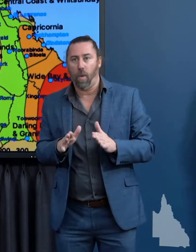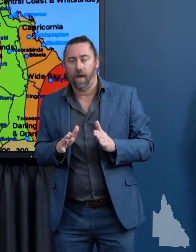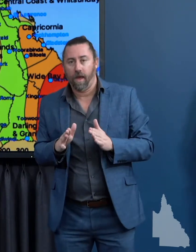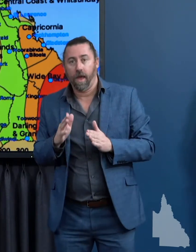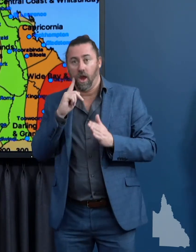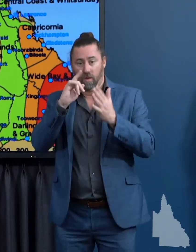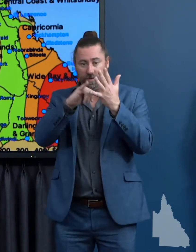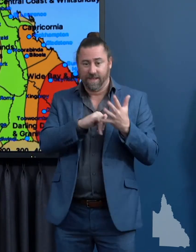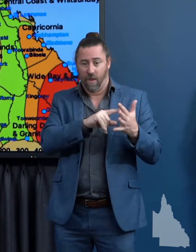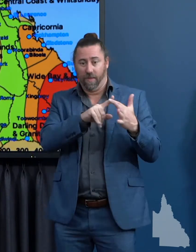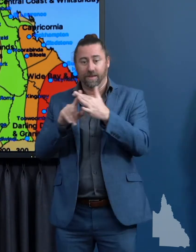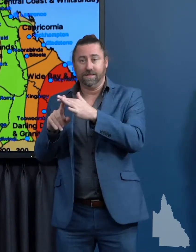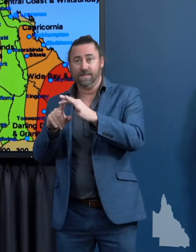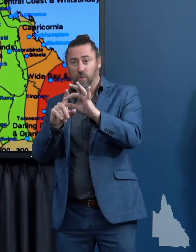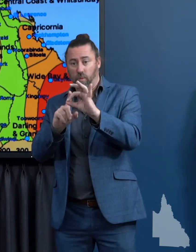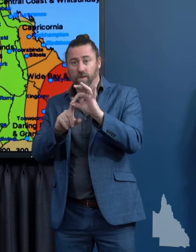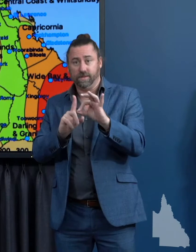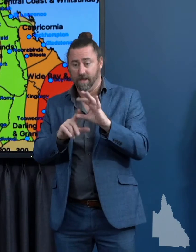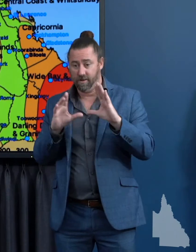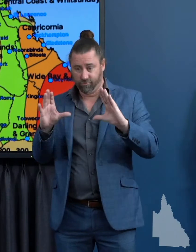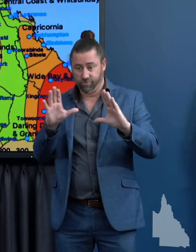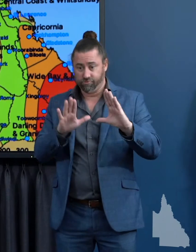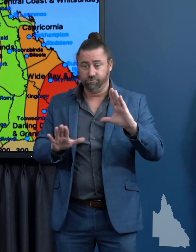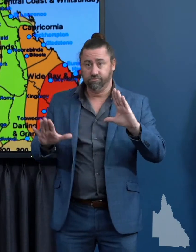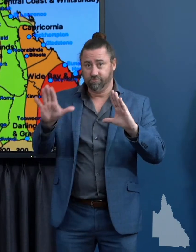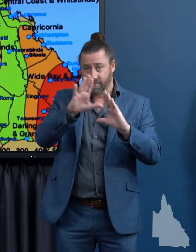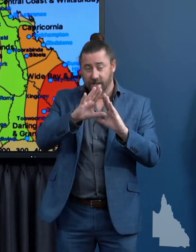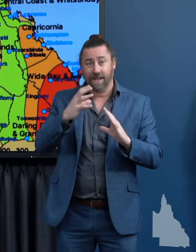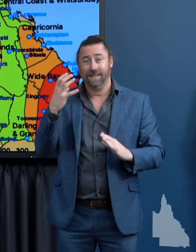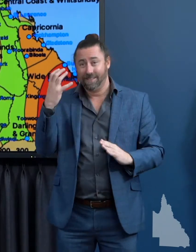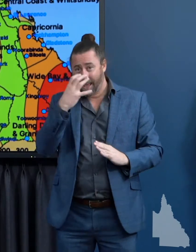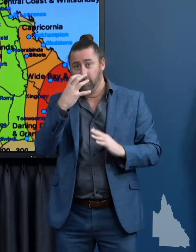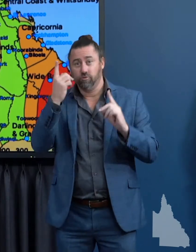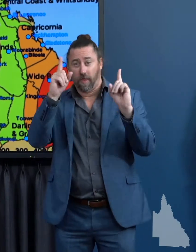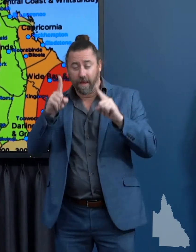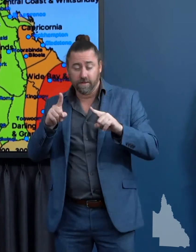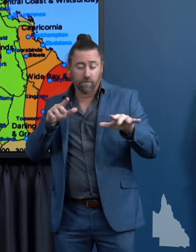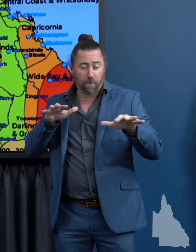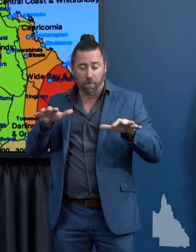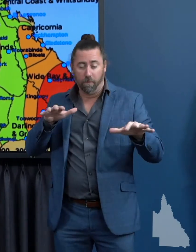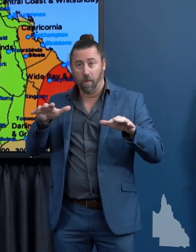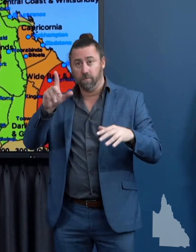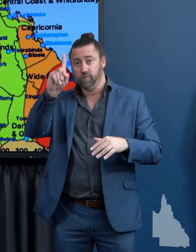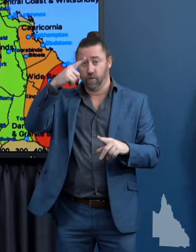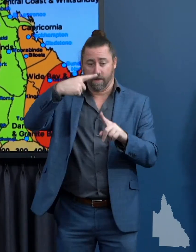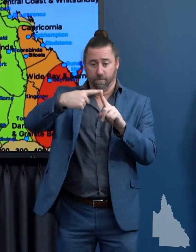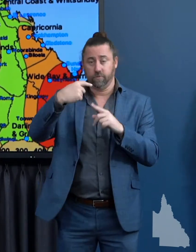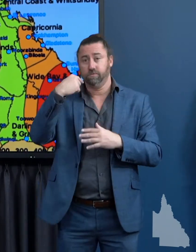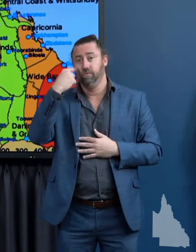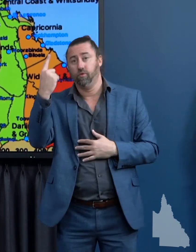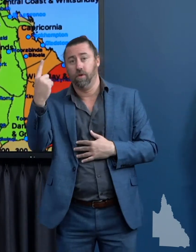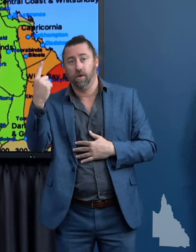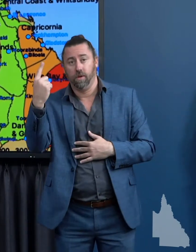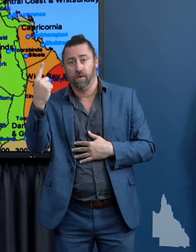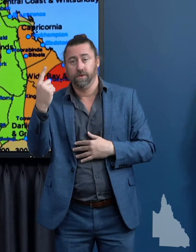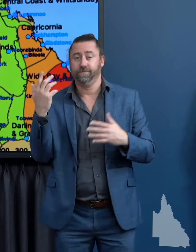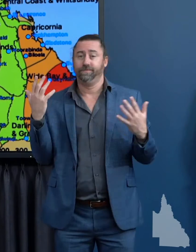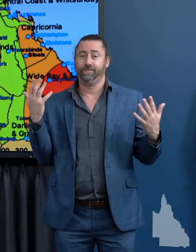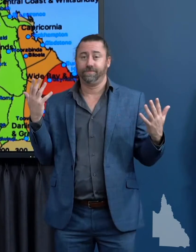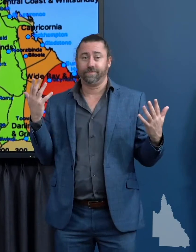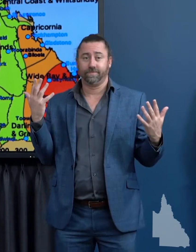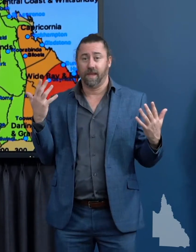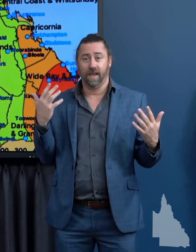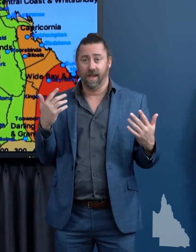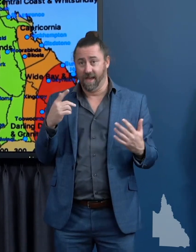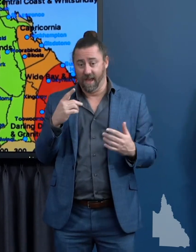southeast of the state there will be dangerous thunderstorms today and tomorrow. But the nature of these things is